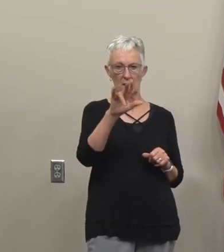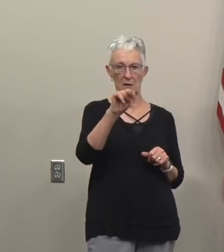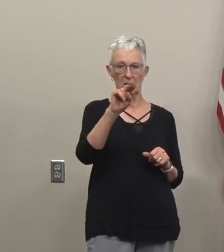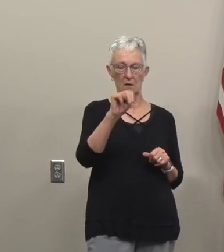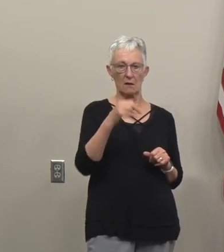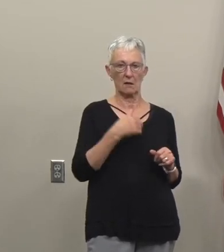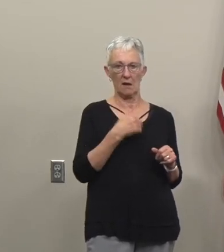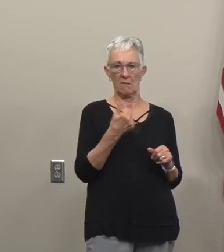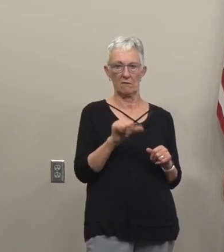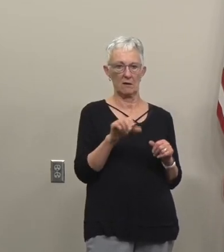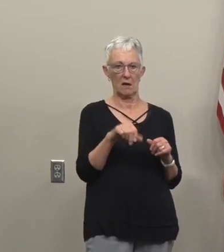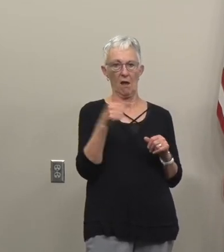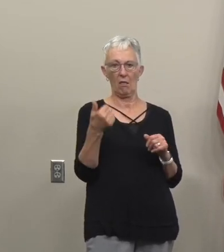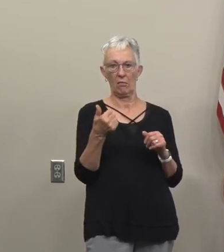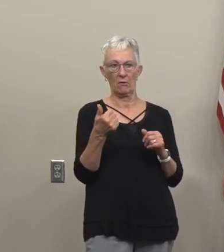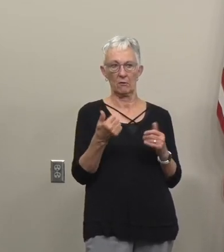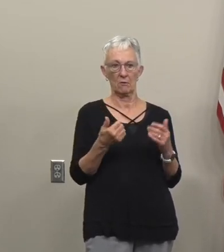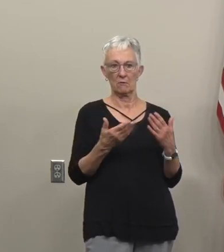to you, Bill.